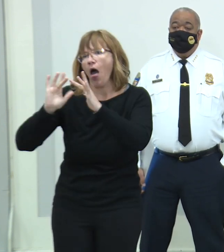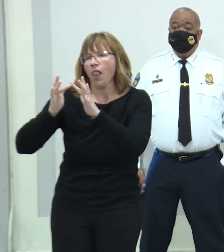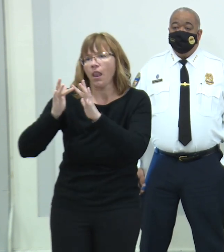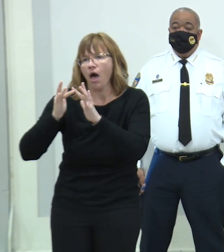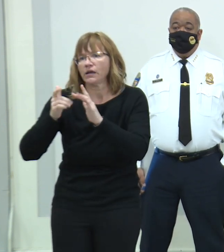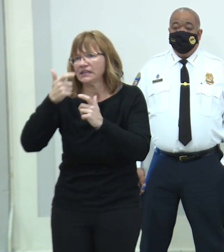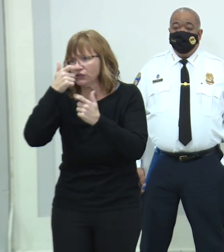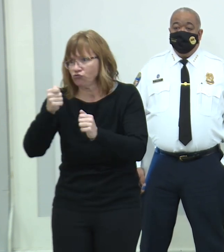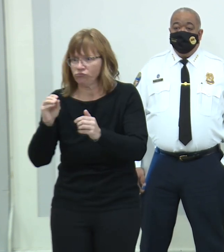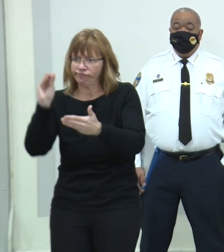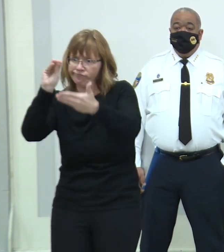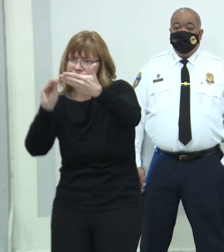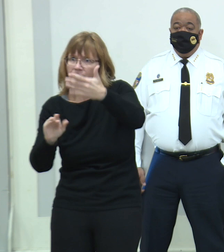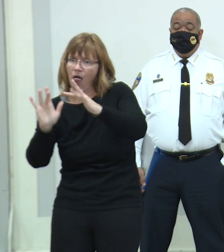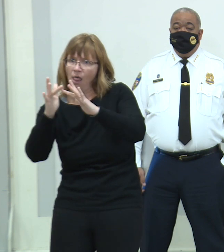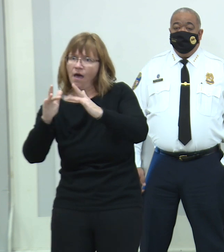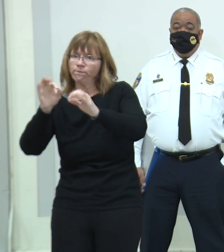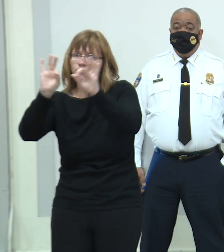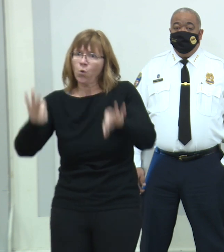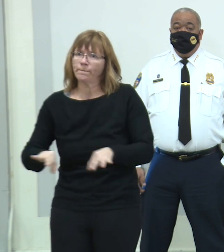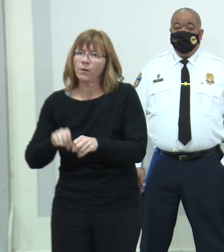at